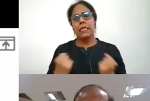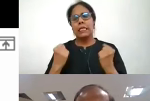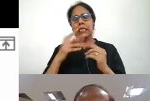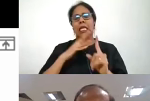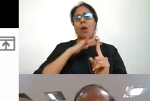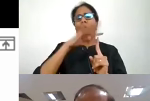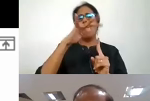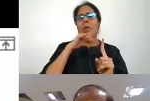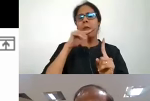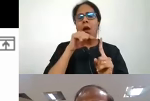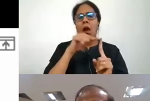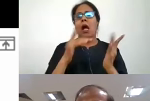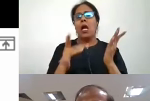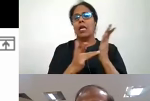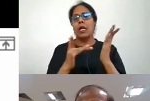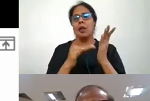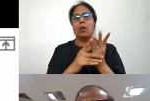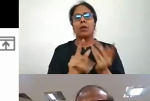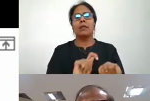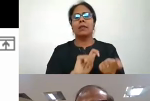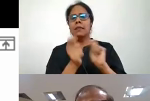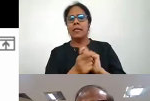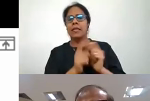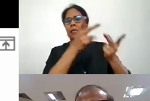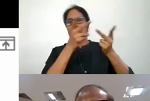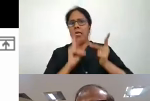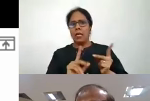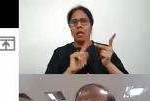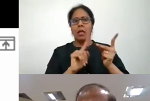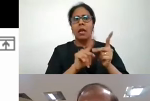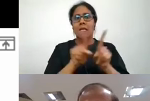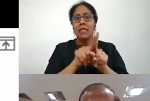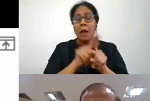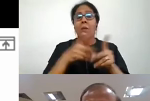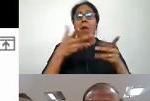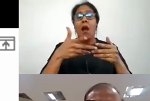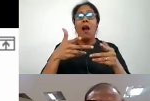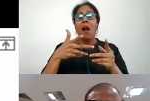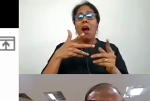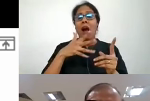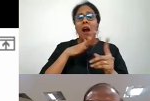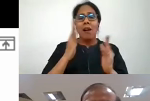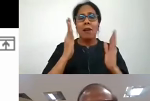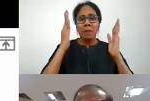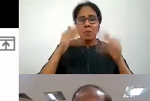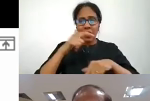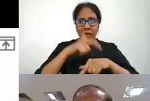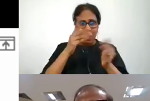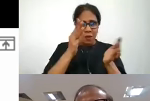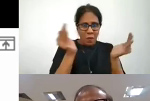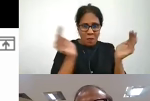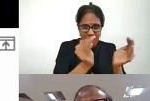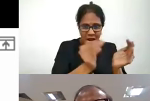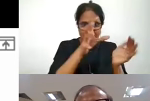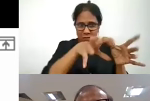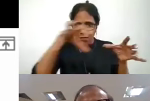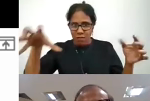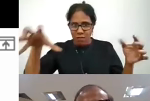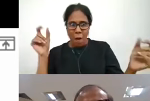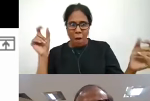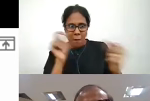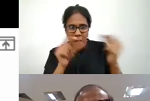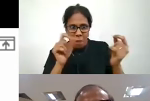as an alternate technology to extend the drop bandwidth from one gram panchaya to a village, so that